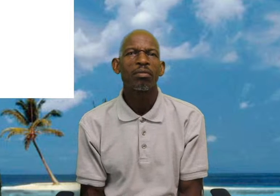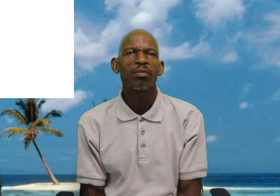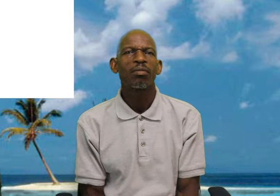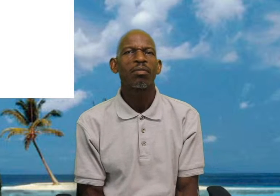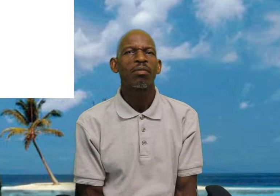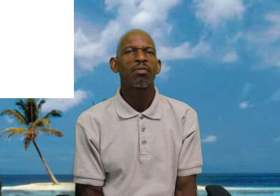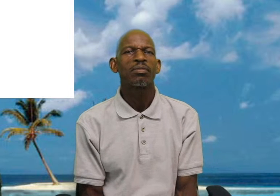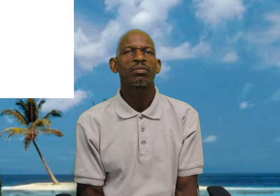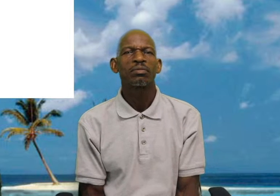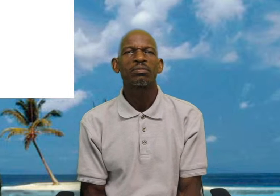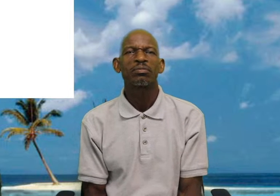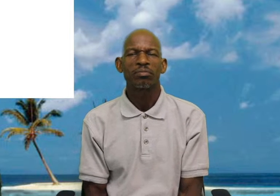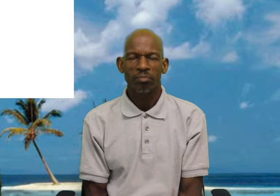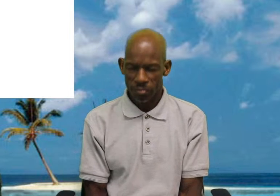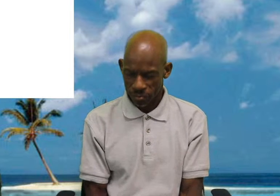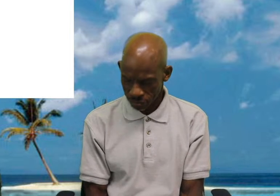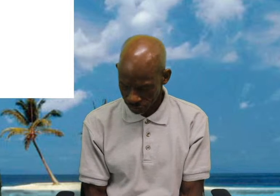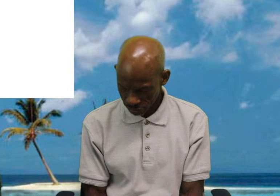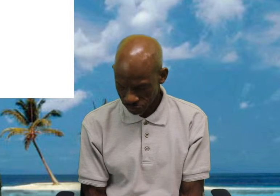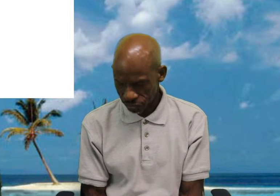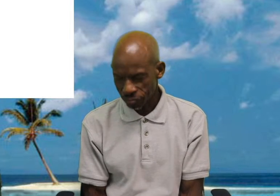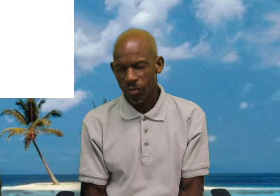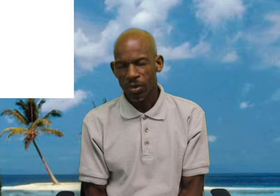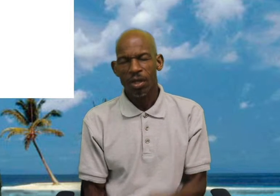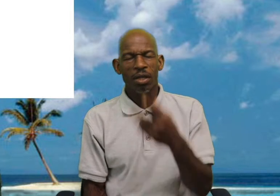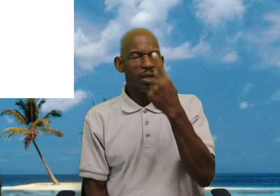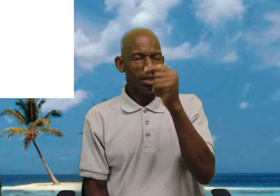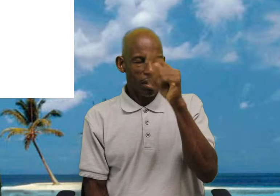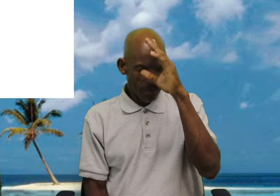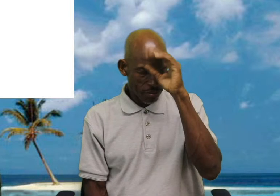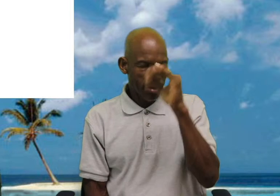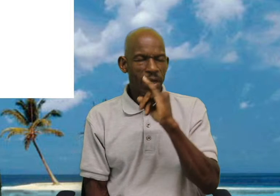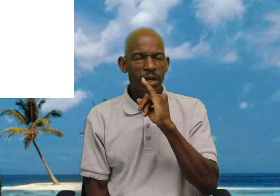The man is walking. Very good. The man is